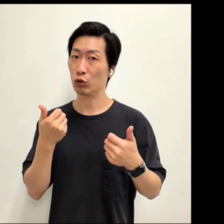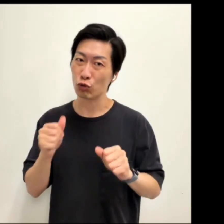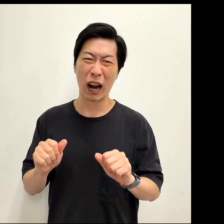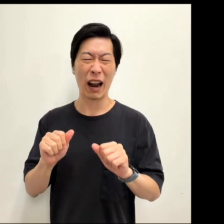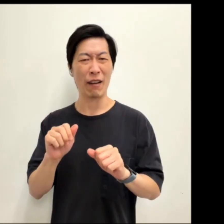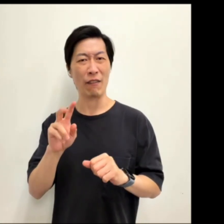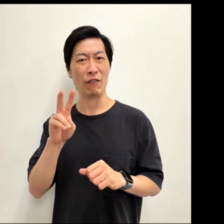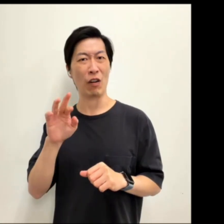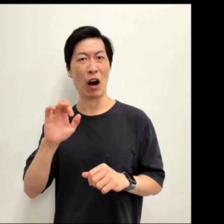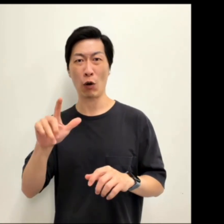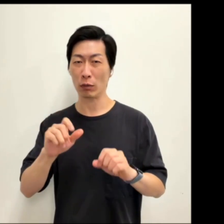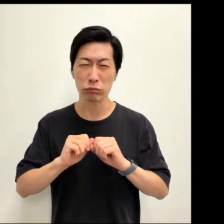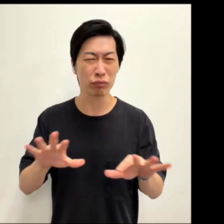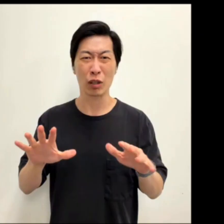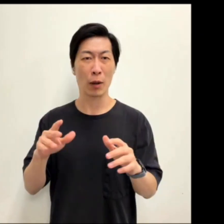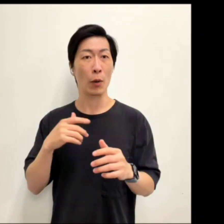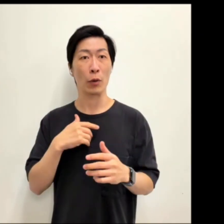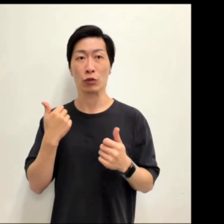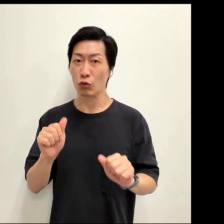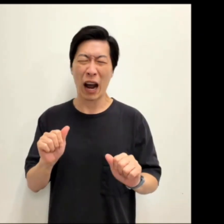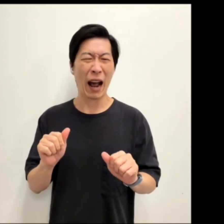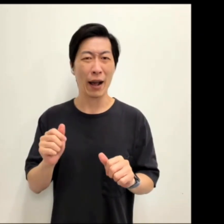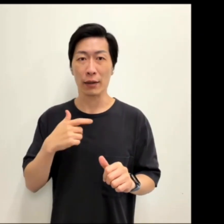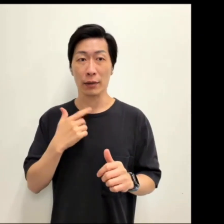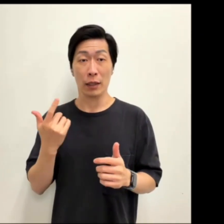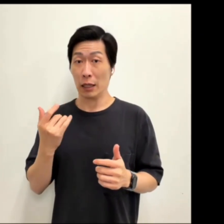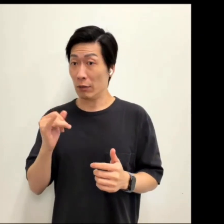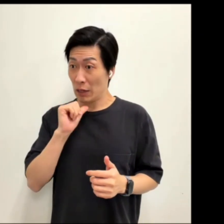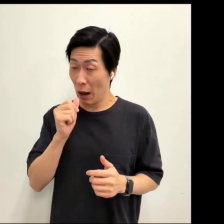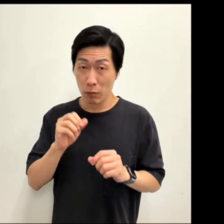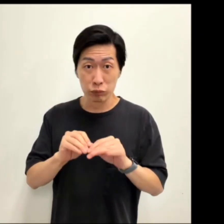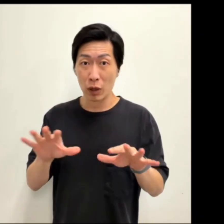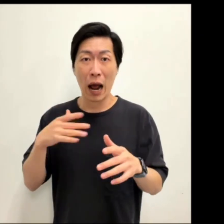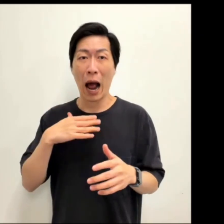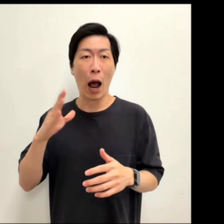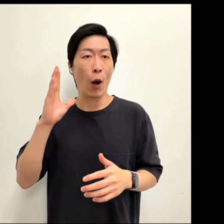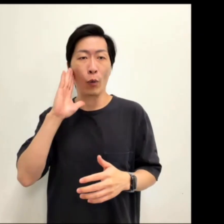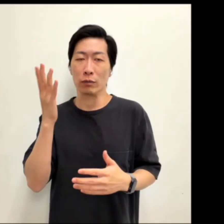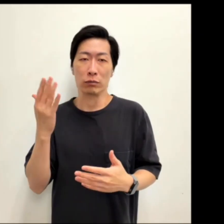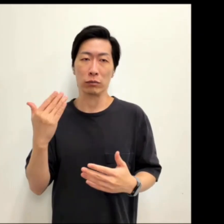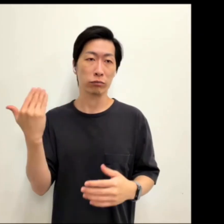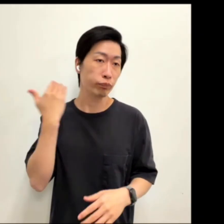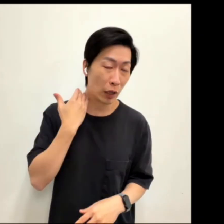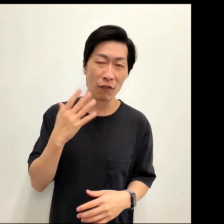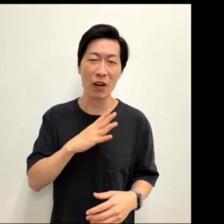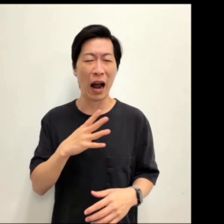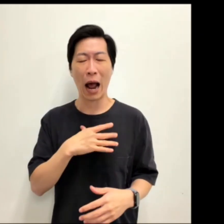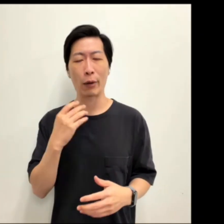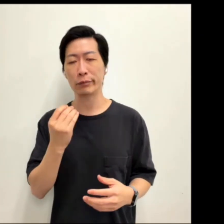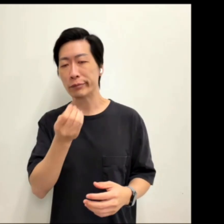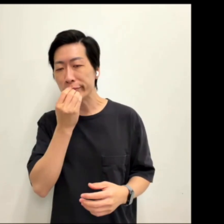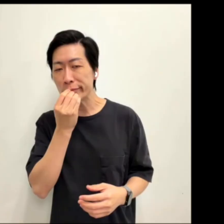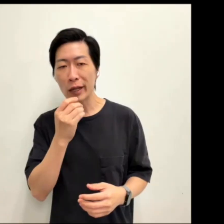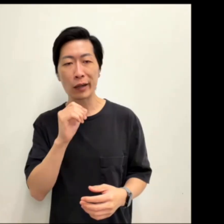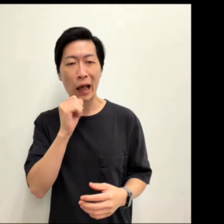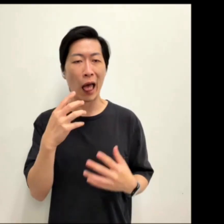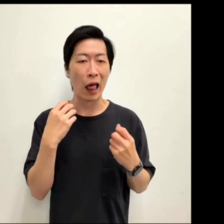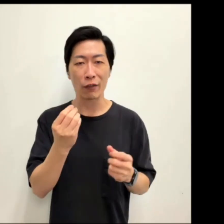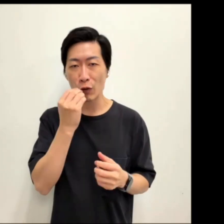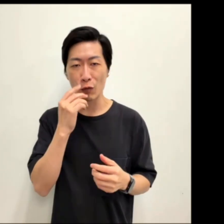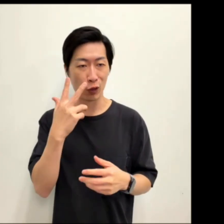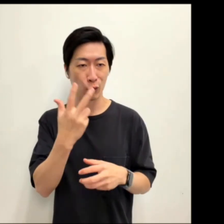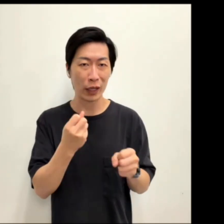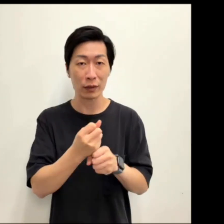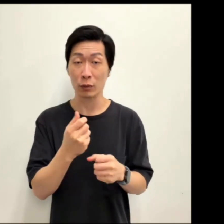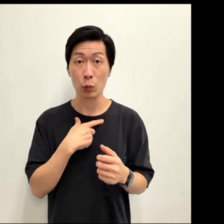we're going to try to go viral. Like it's viral or bust, right? If we don't go viral, then I'll just be eating these unhealthy snacks for the next 3 years of my